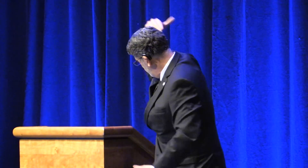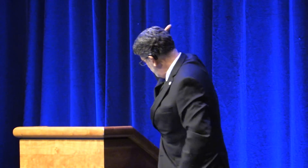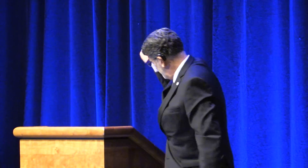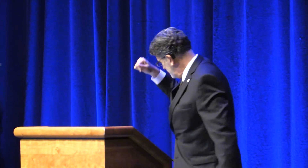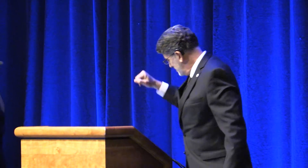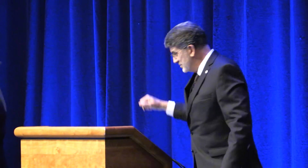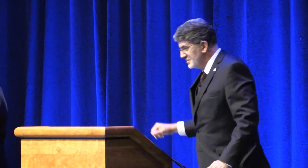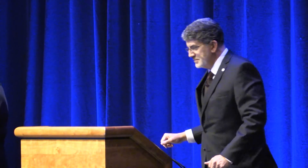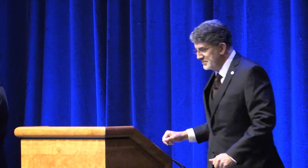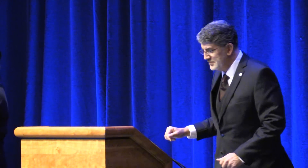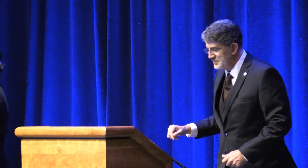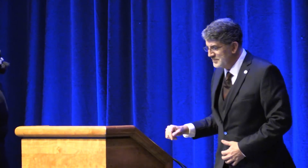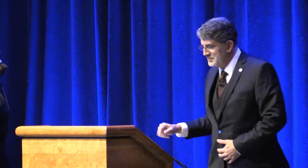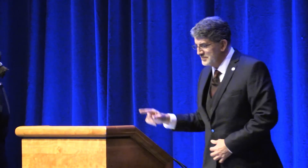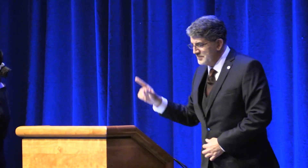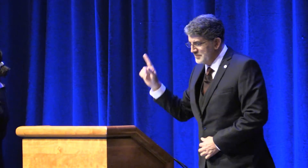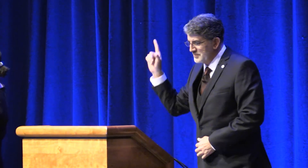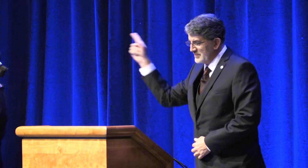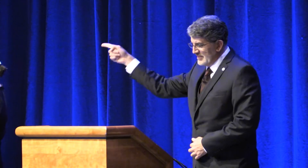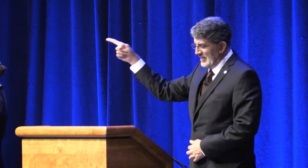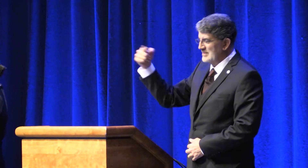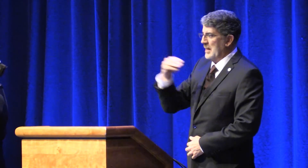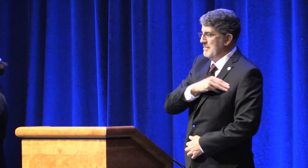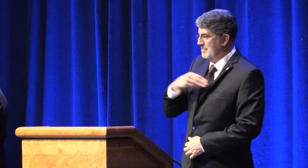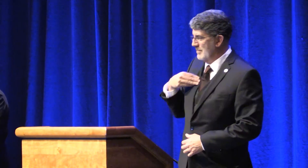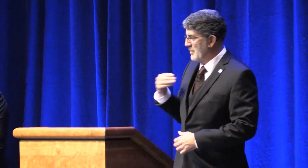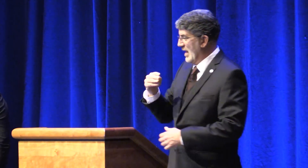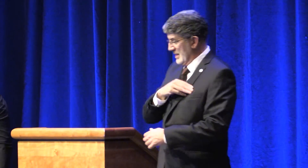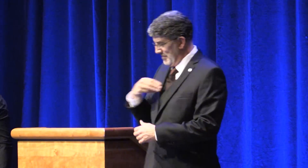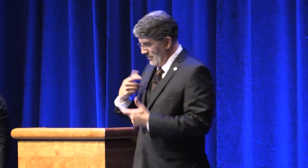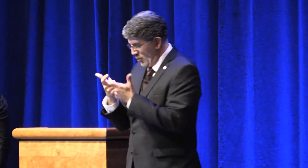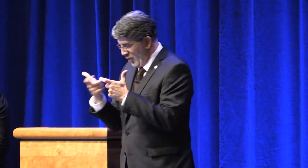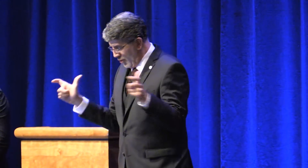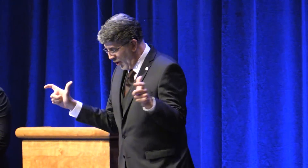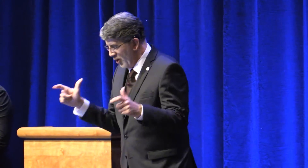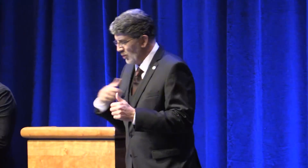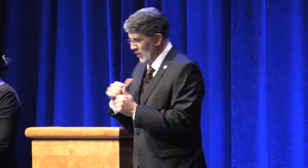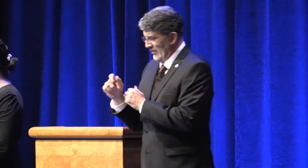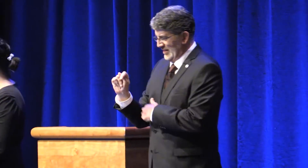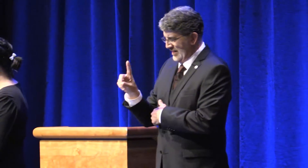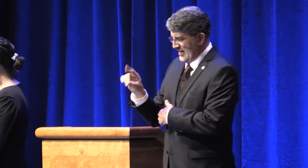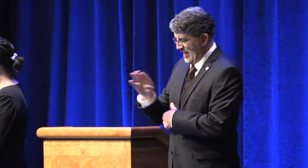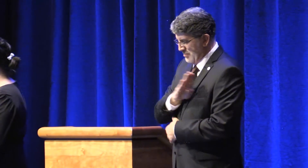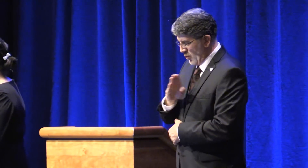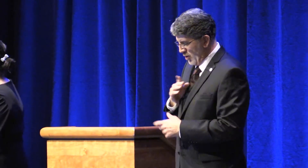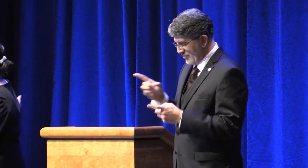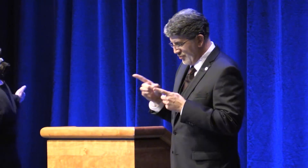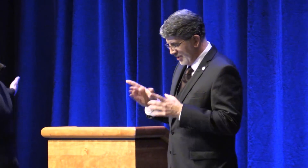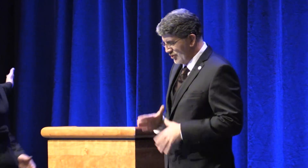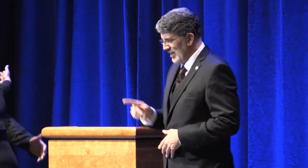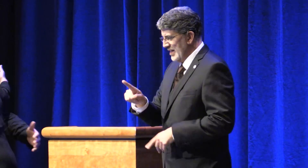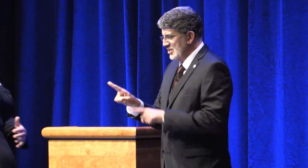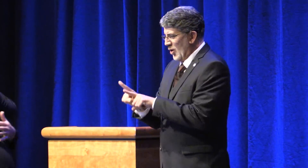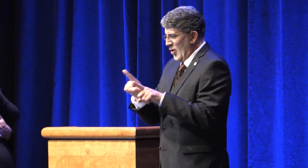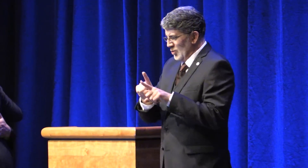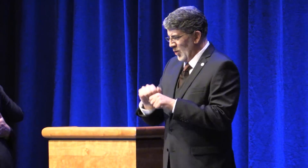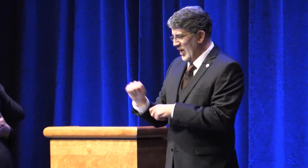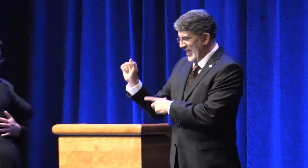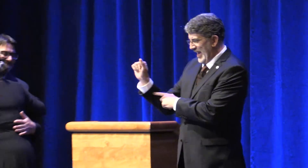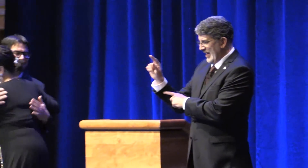Matt. Come to the stage. Come on up, Matt. He is a member at large with the TDI Board of Directors.